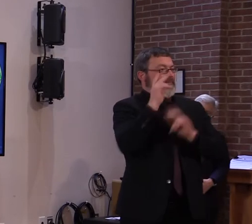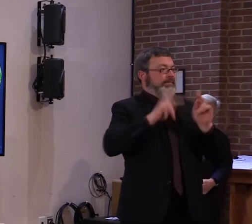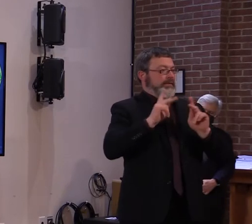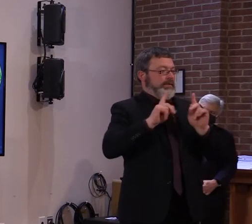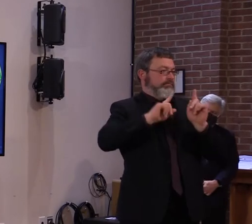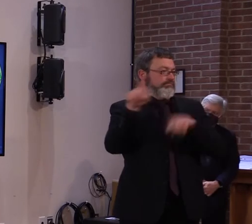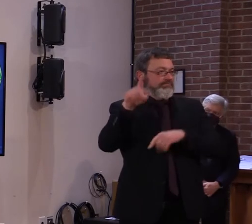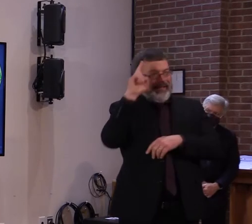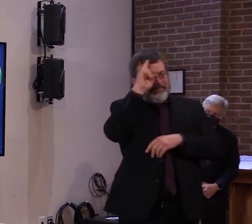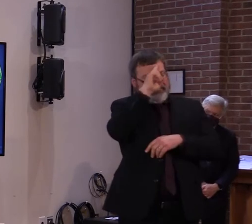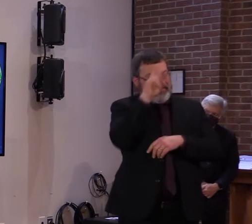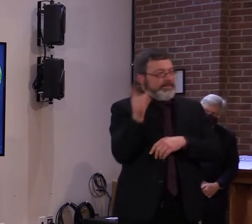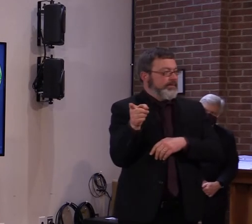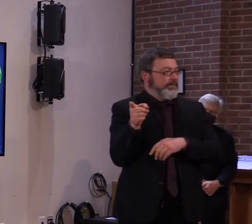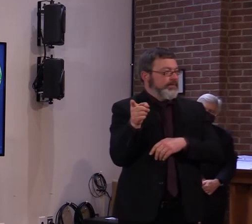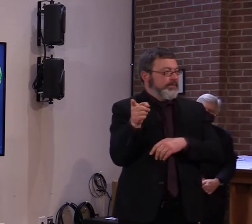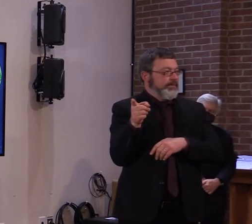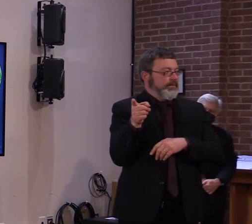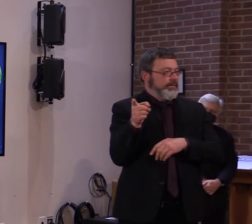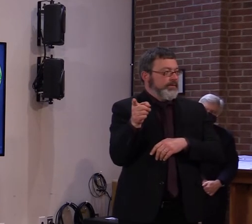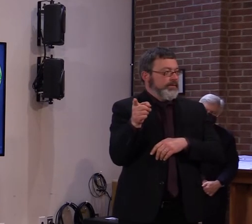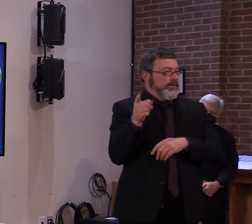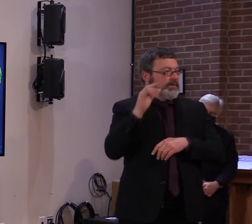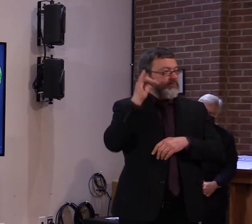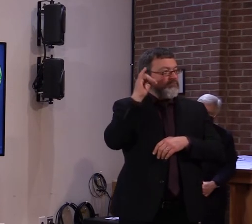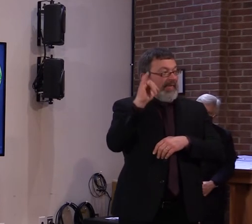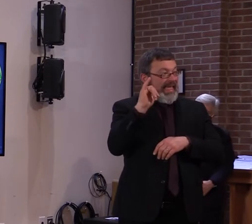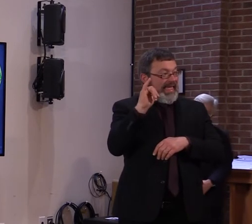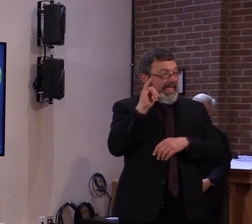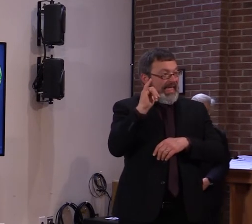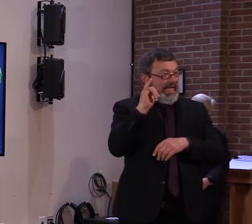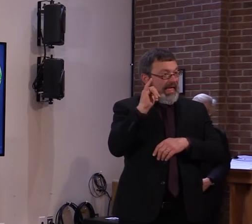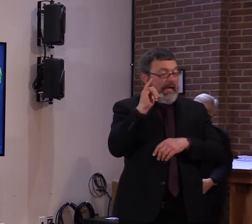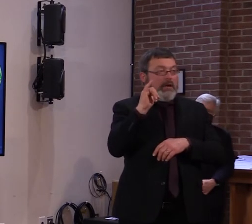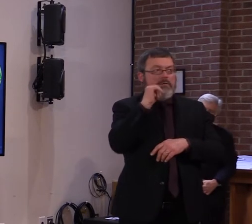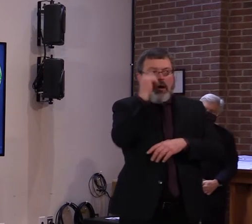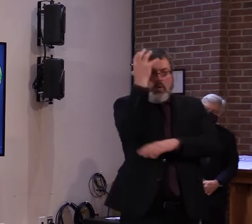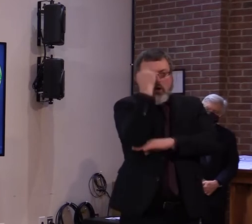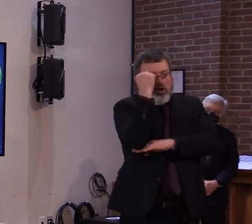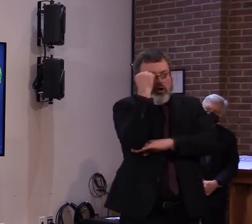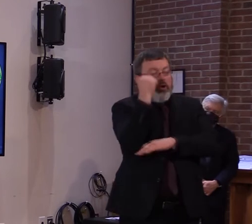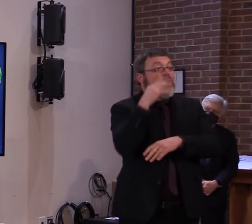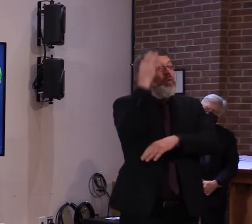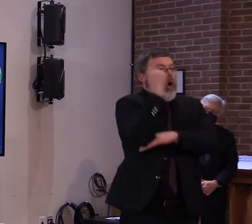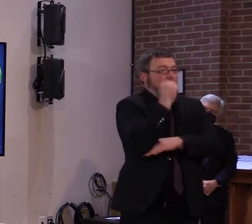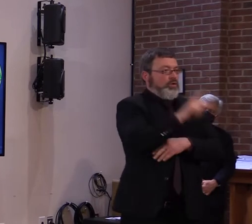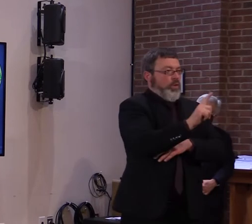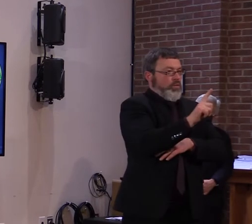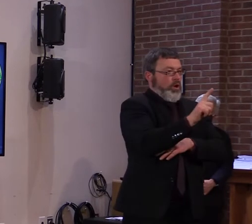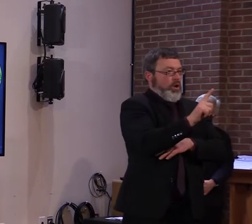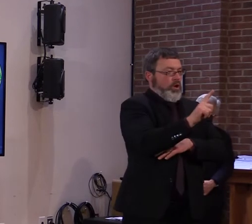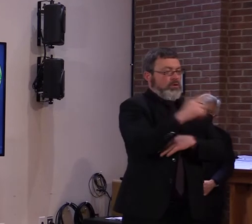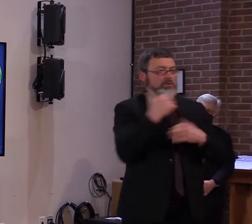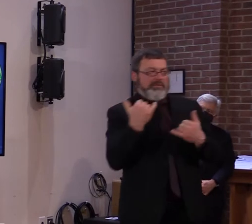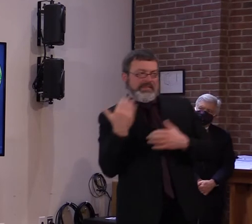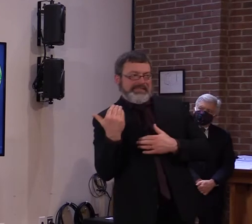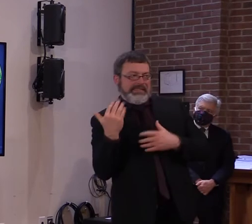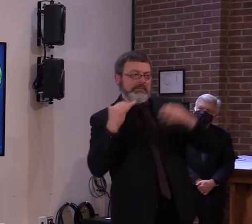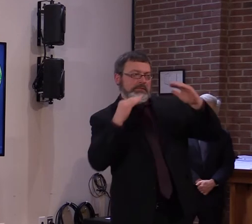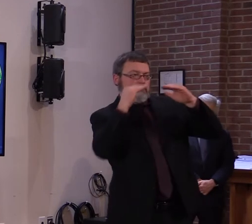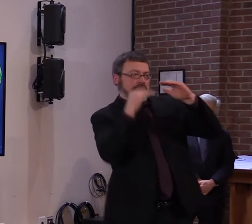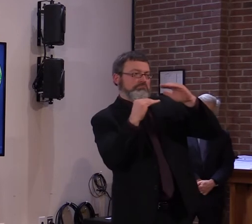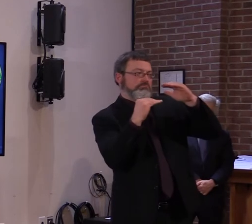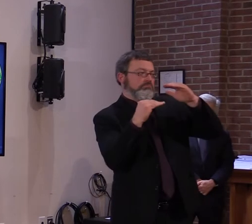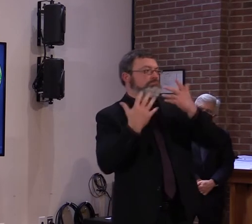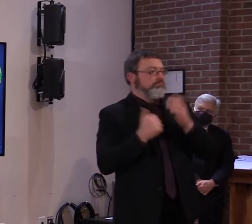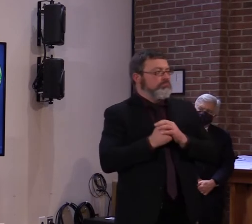21, so that's a favorable direction at least. And two of those were in the ICU and no